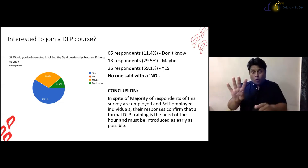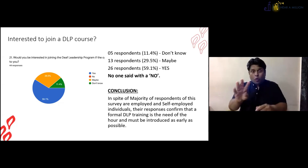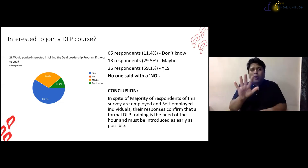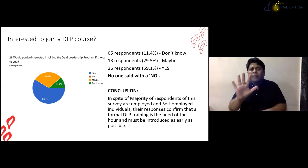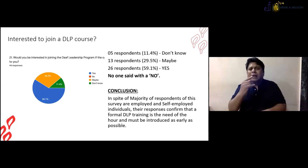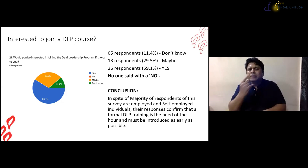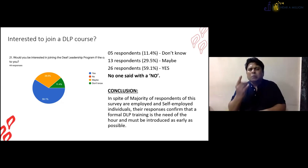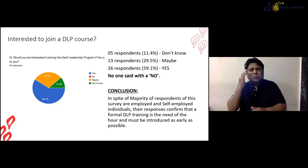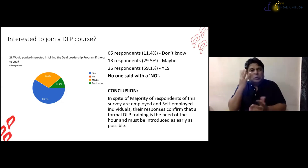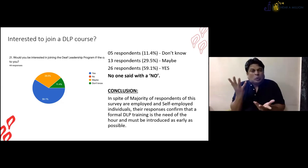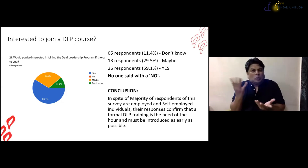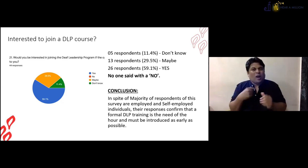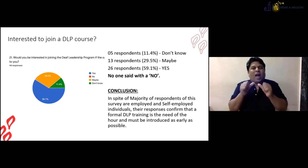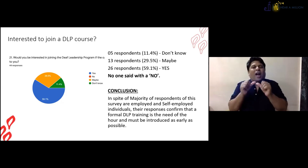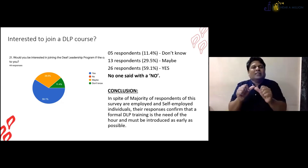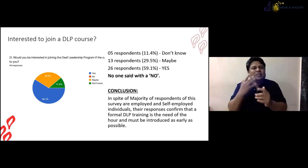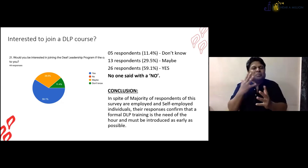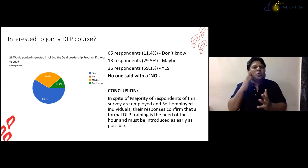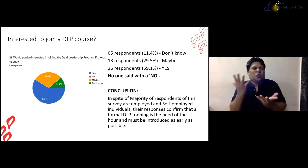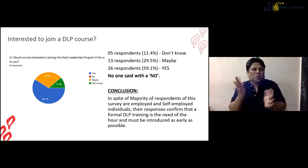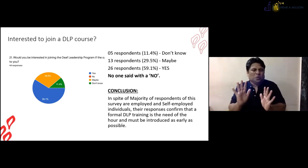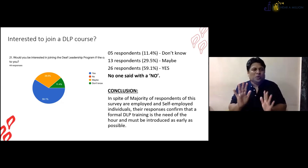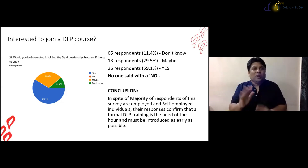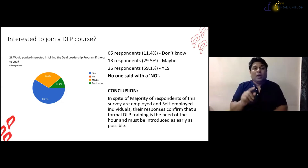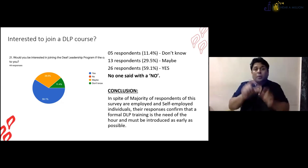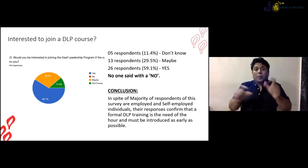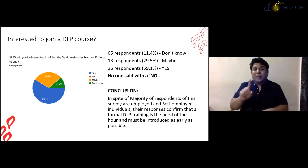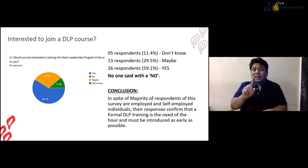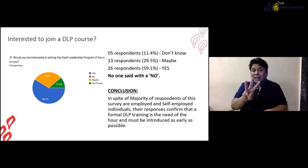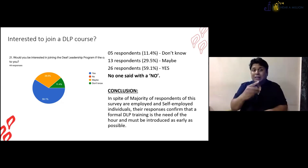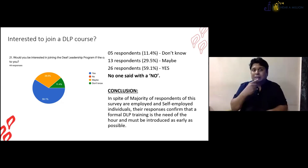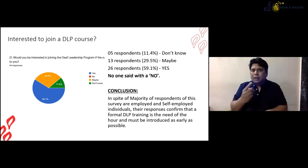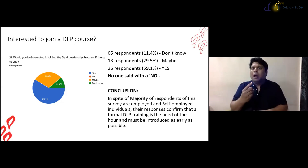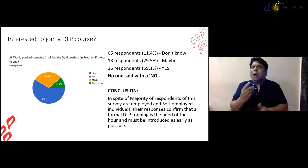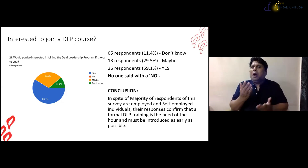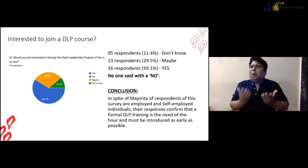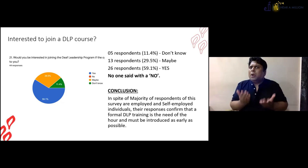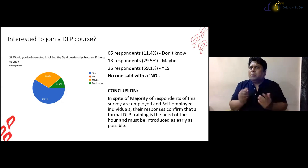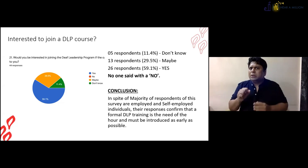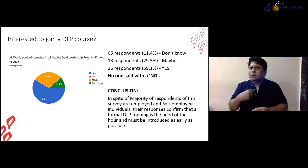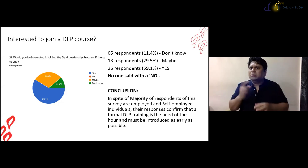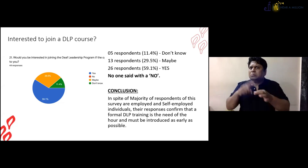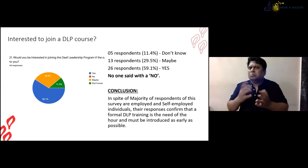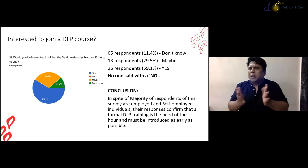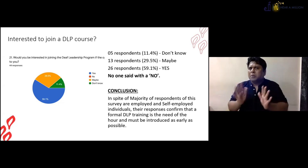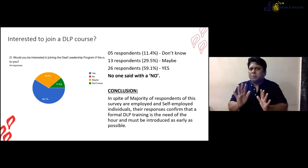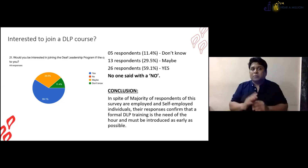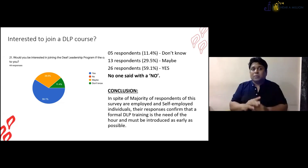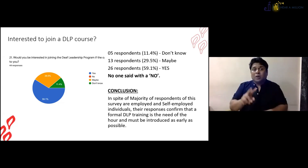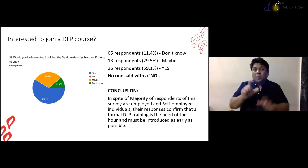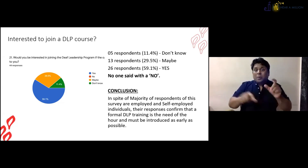5 people out of 44, 5 said they can't answer right now, and 13 said maybe,